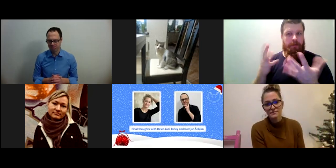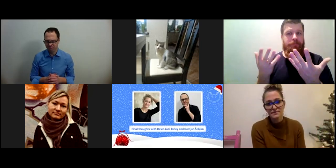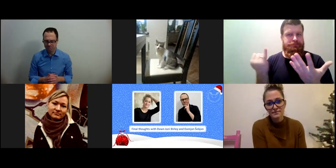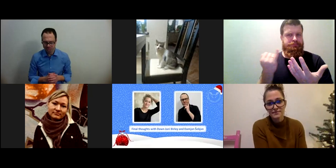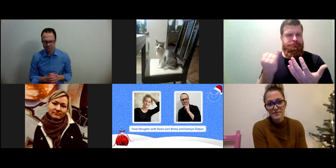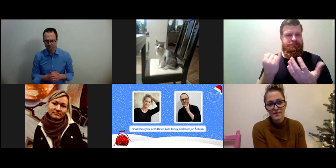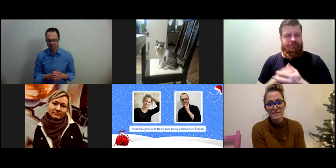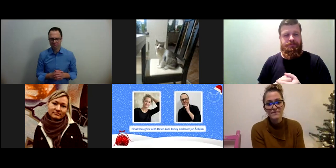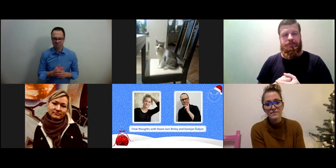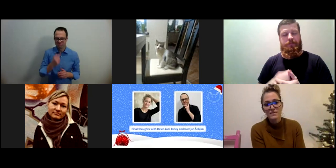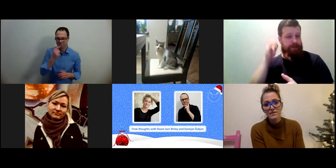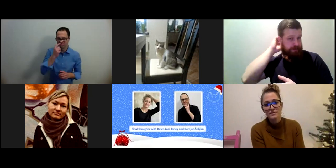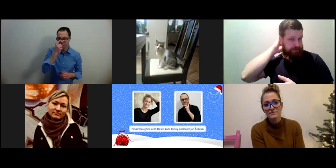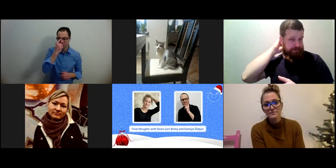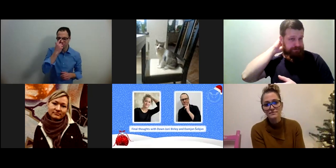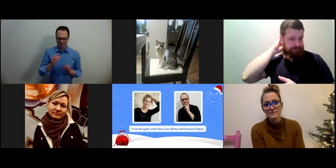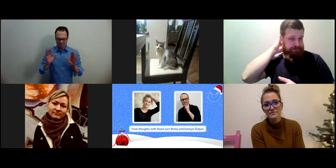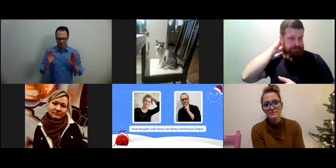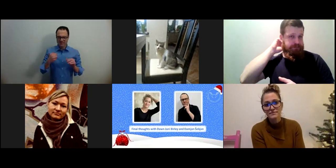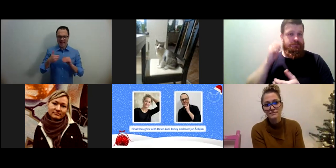paid or if it's volunteered?